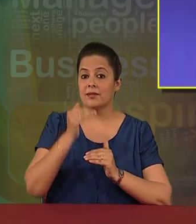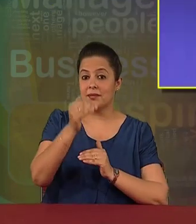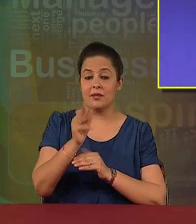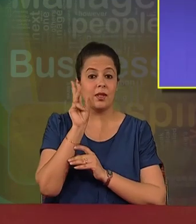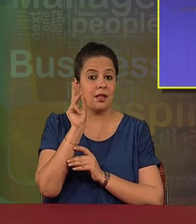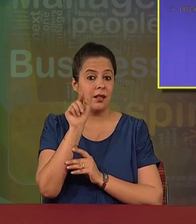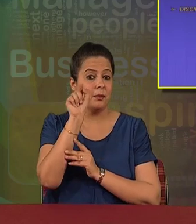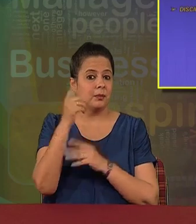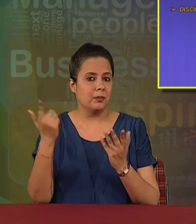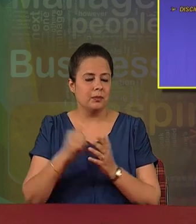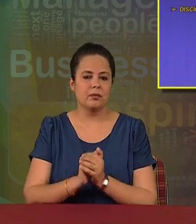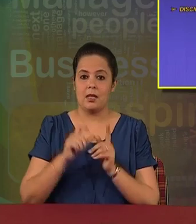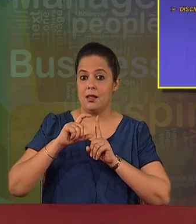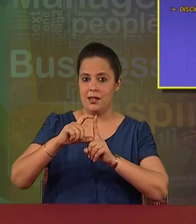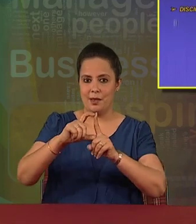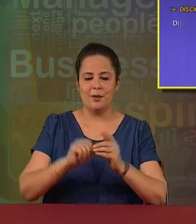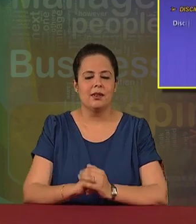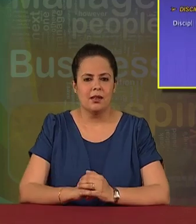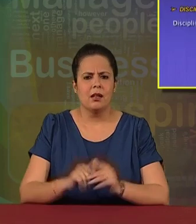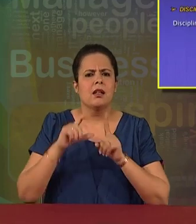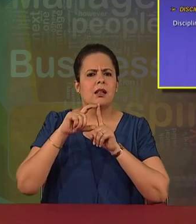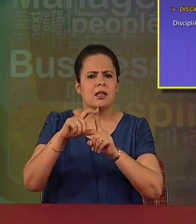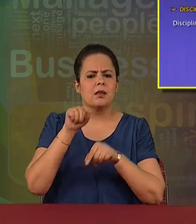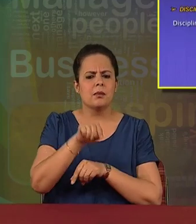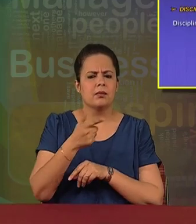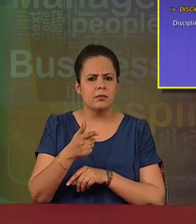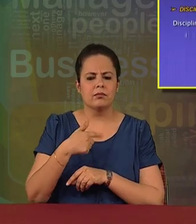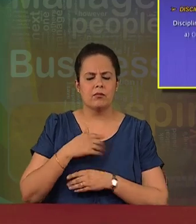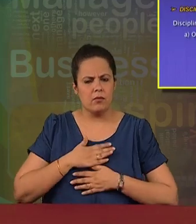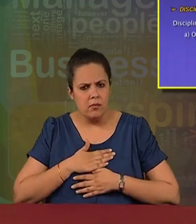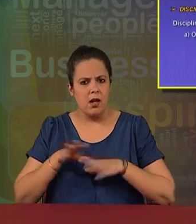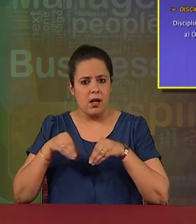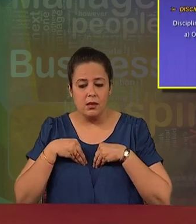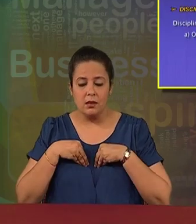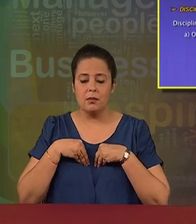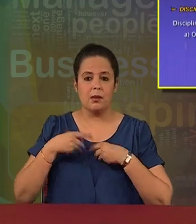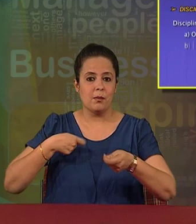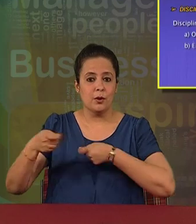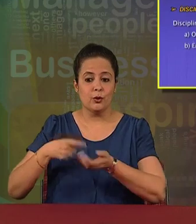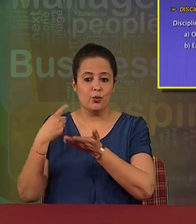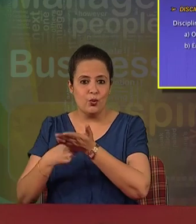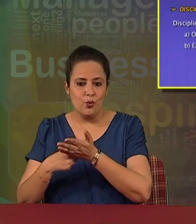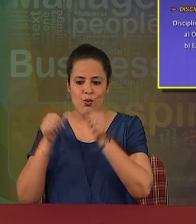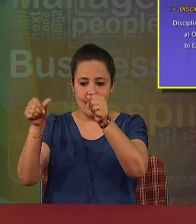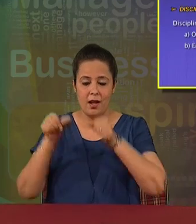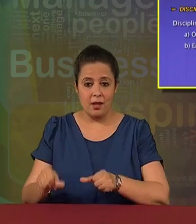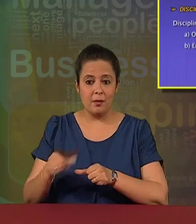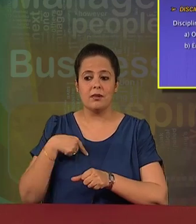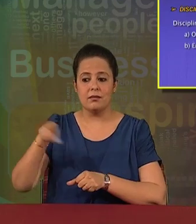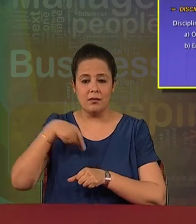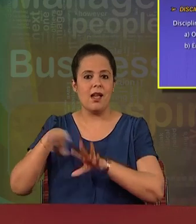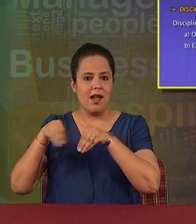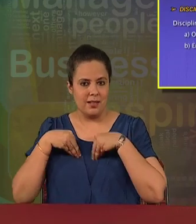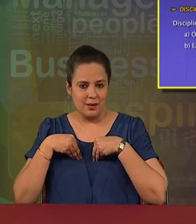Our third principle is discipline. Discipline is the obedience to organization rules and employment